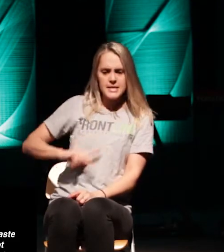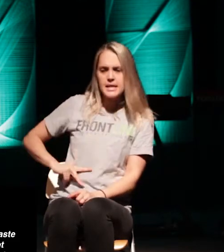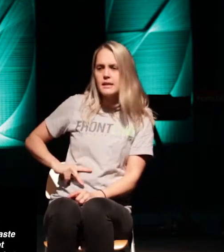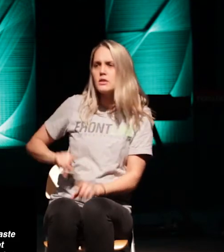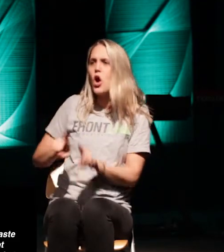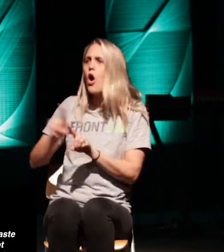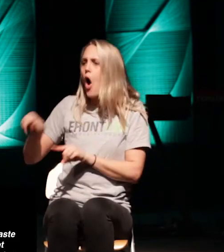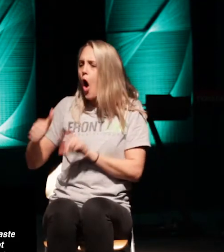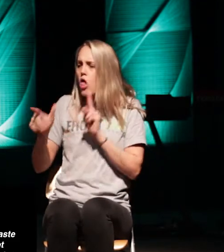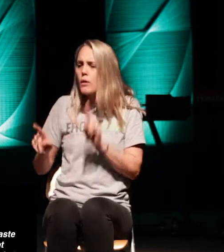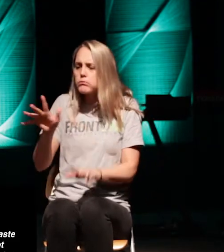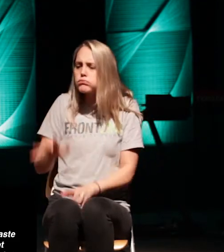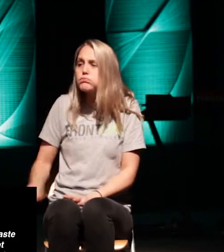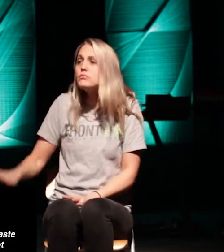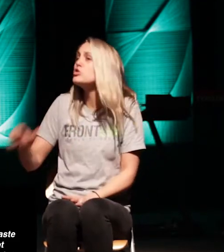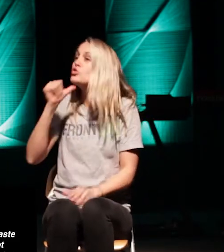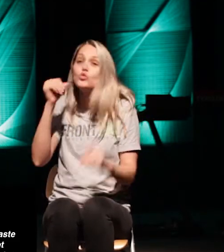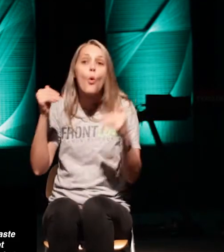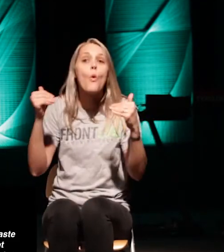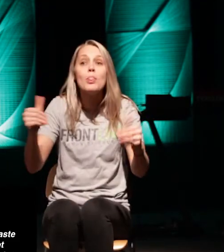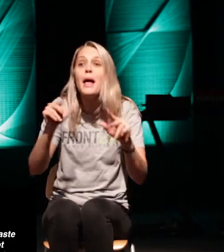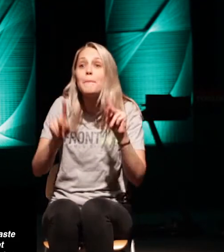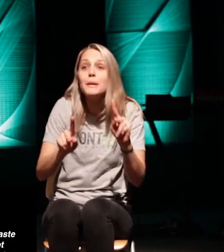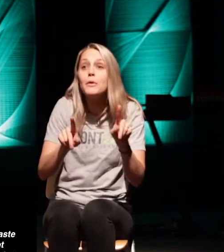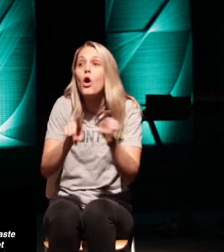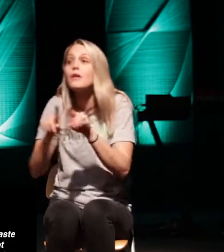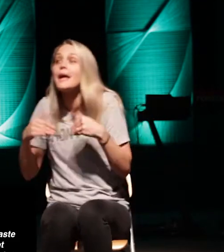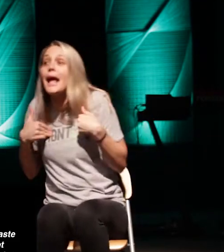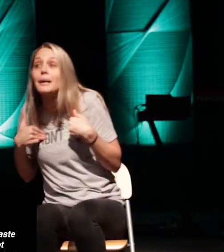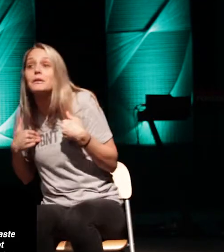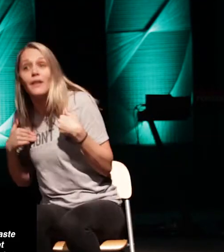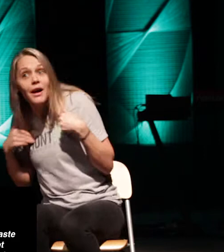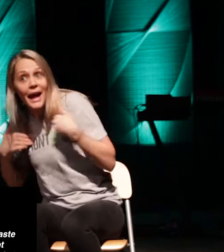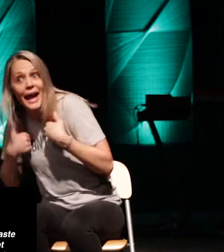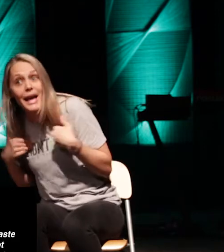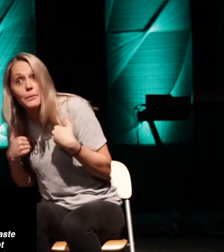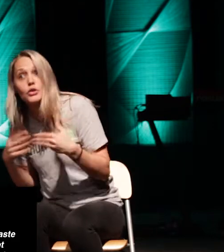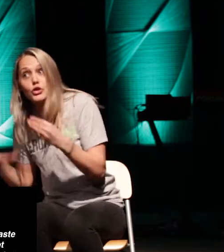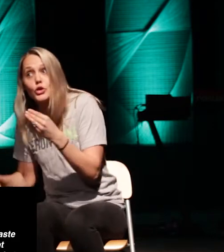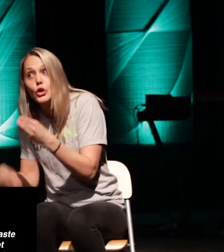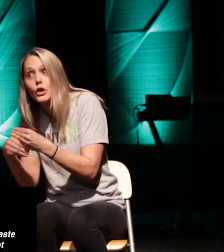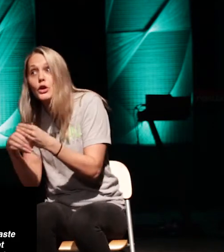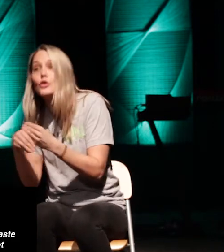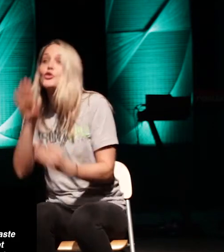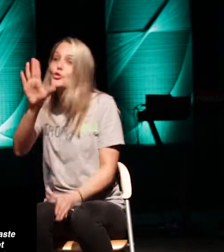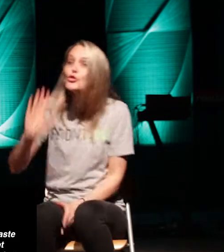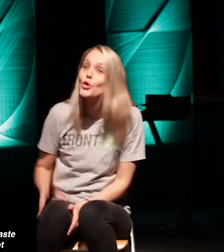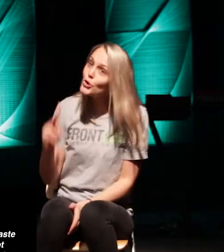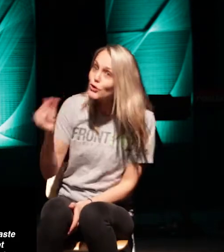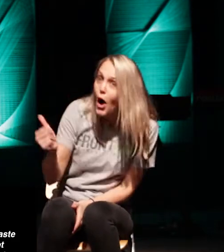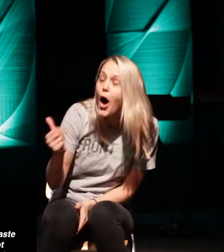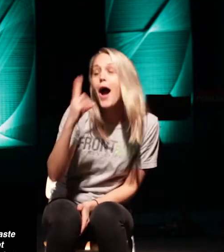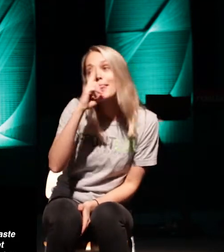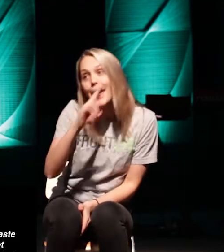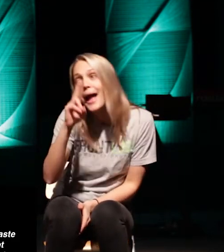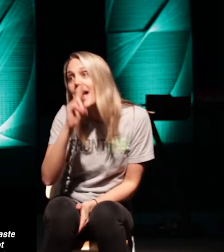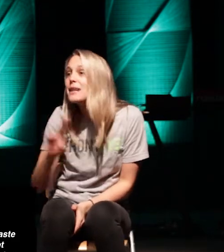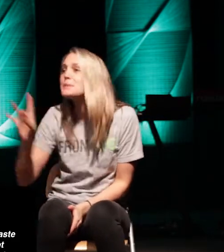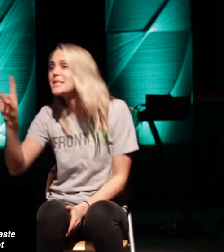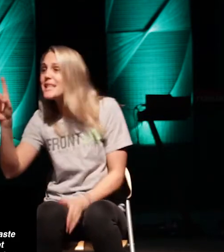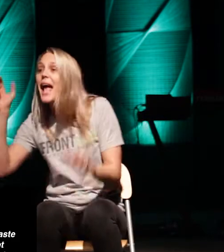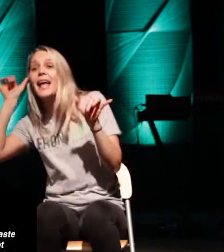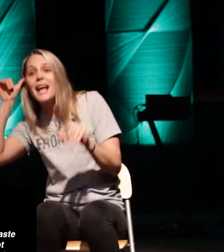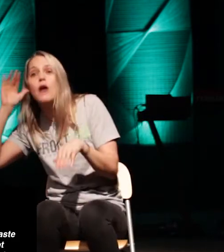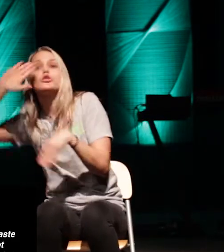let people or animals. He even includes the animals. Okay, your dog Sparky and Buddy the hamster and the 8 cows you got in the